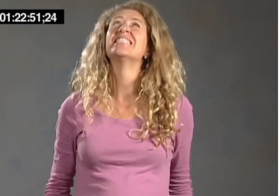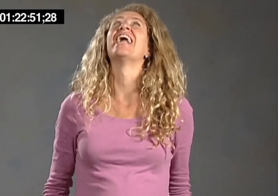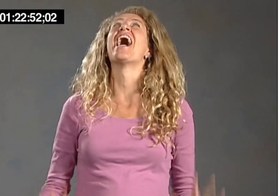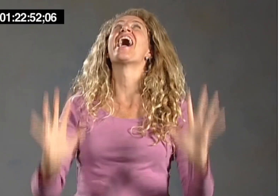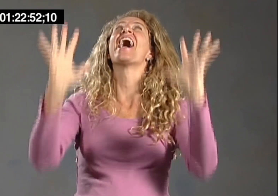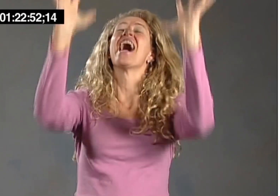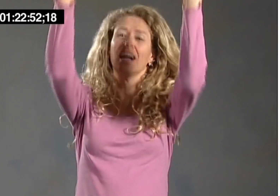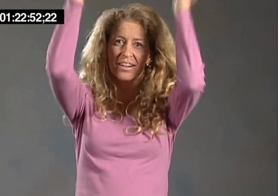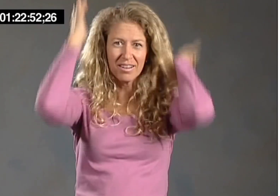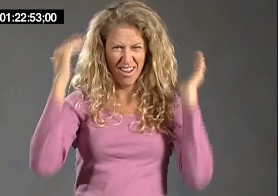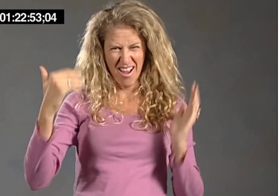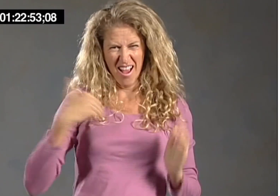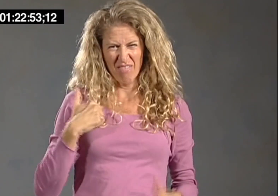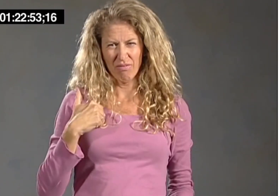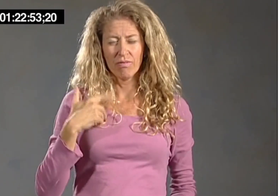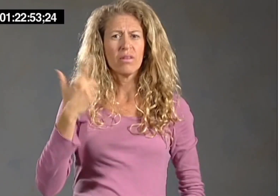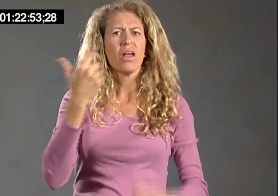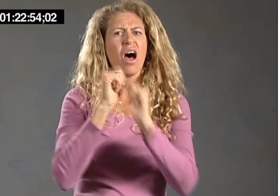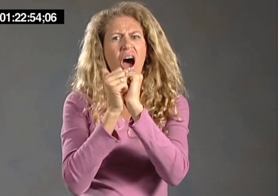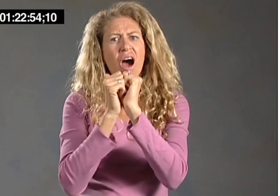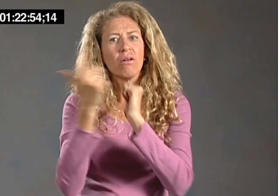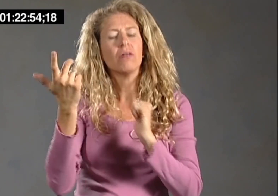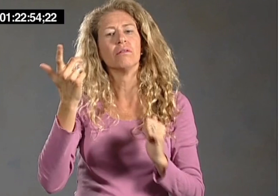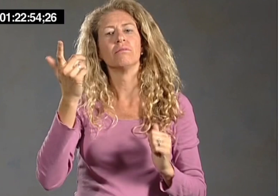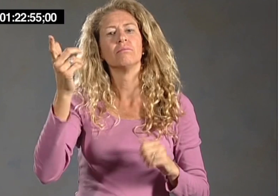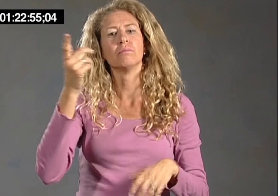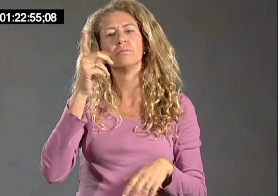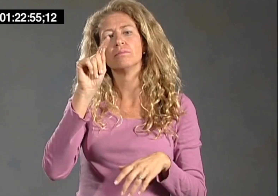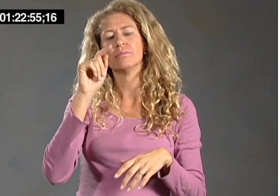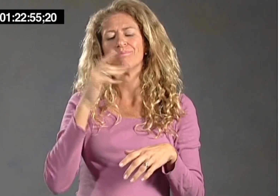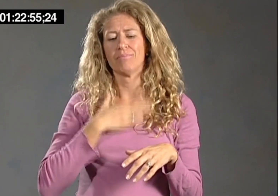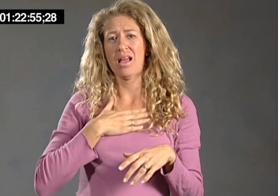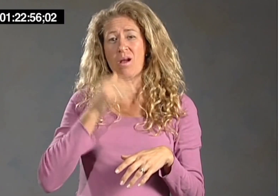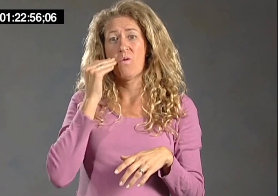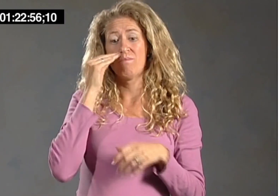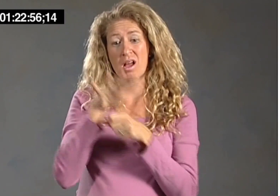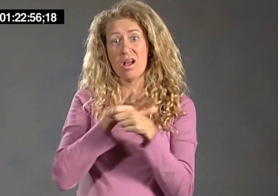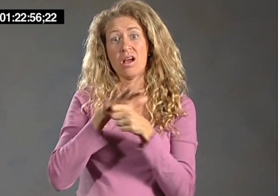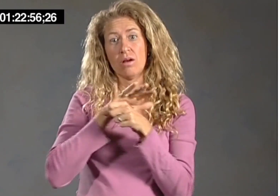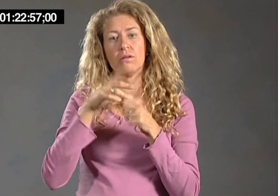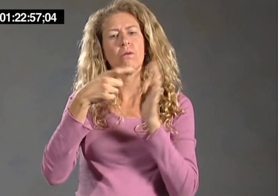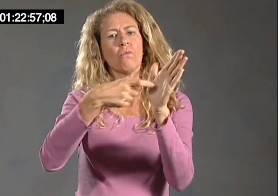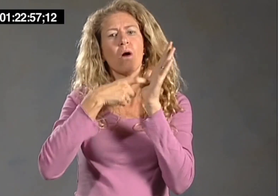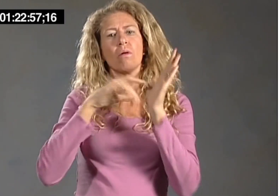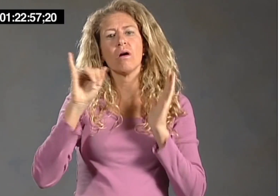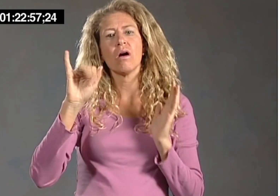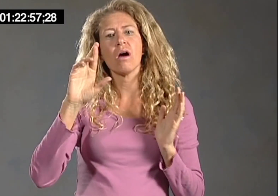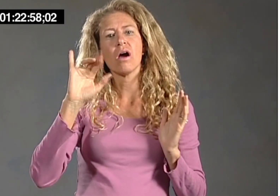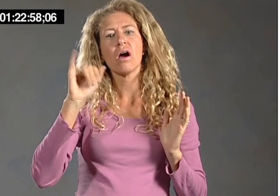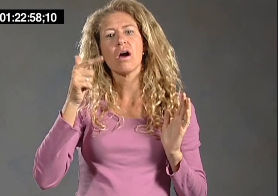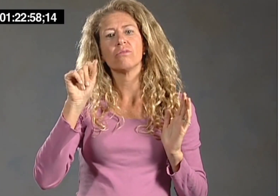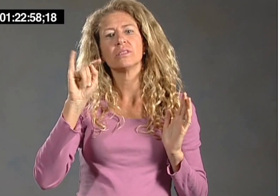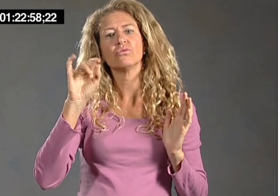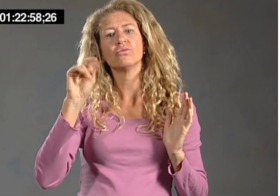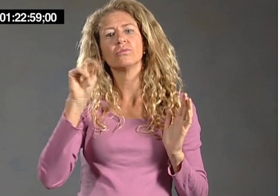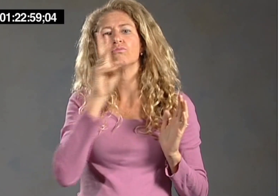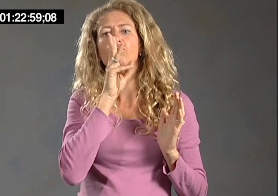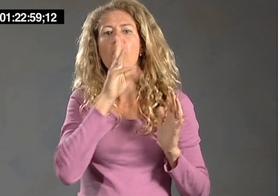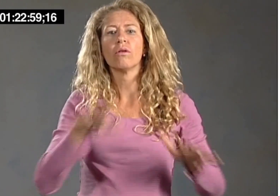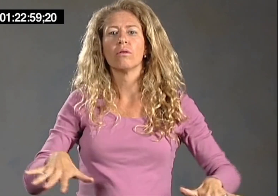How do I maintain them, you might ask? Well, my home has an irrigation system. Every day for 2 weeks,